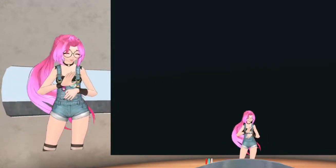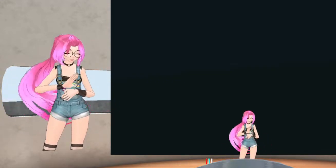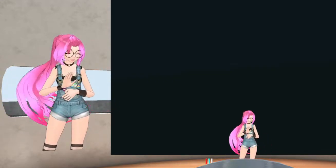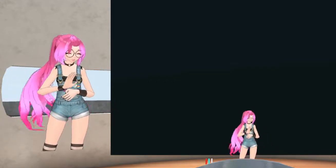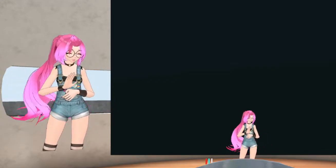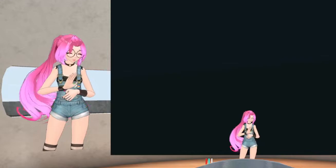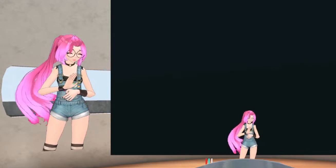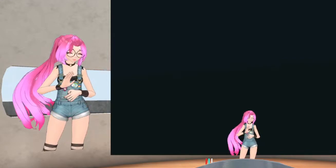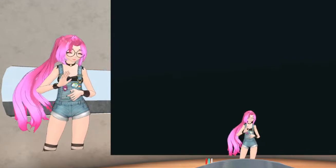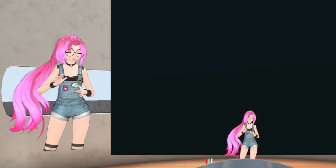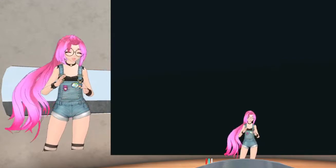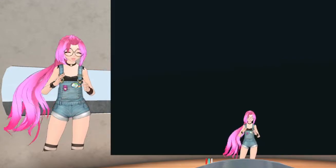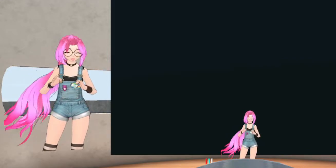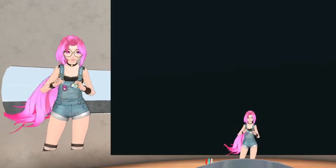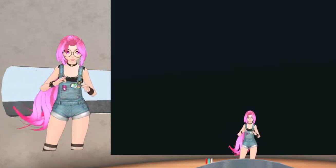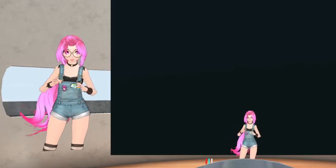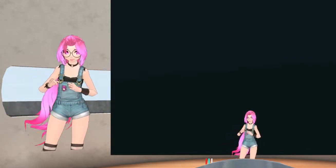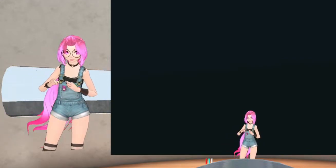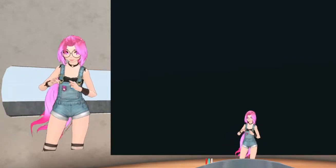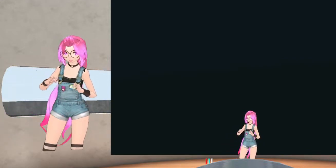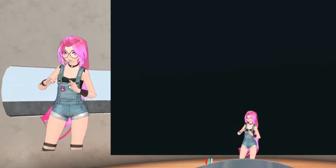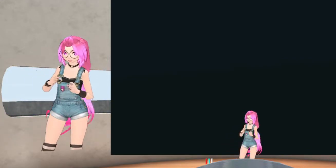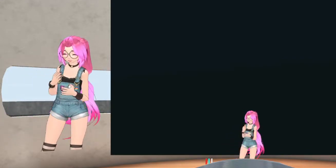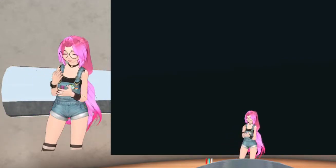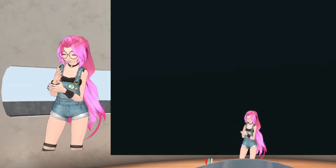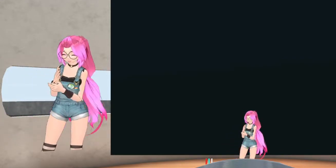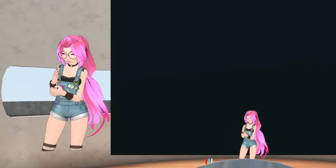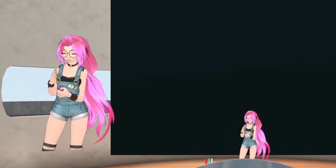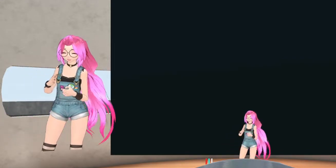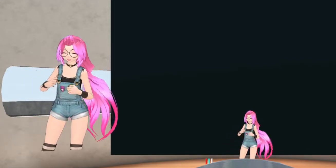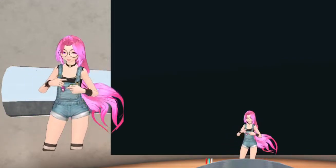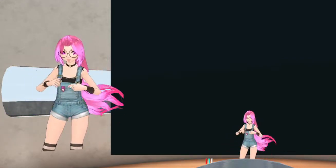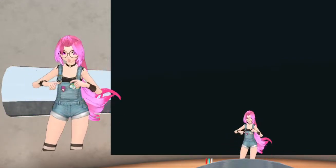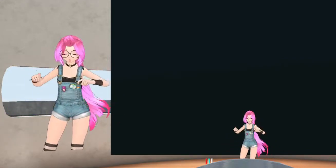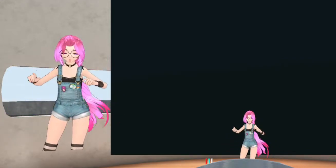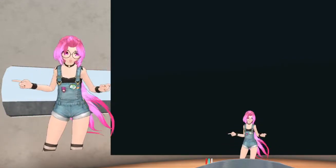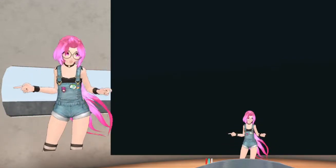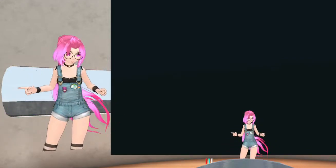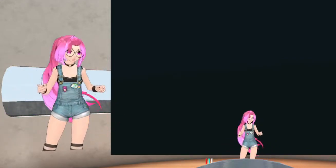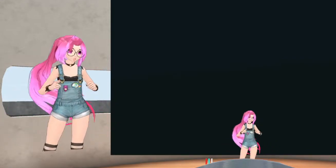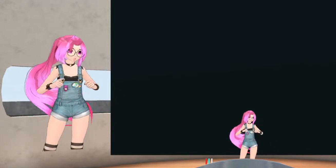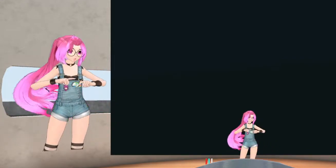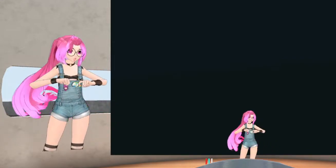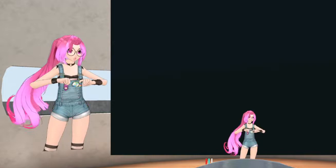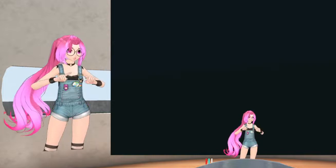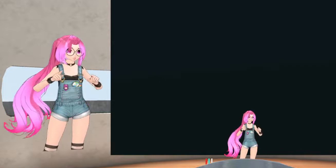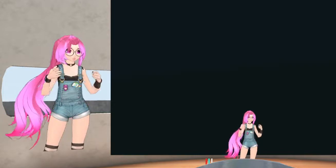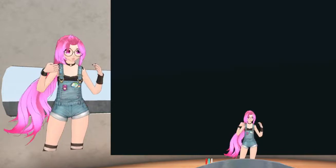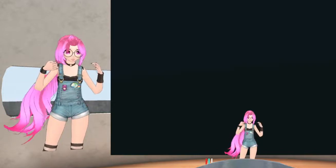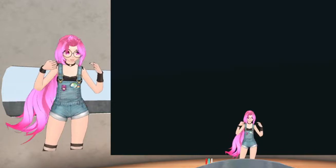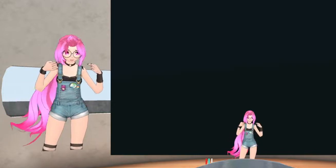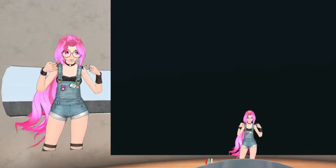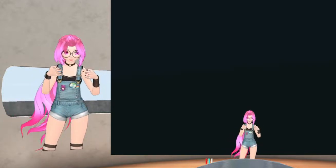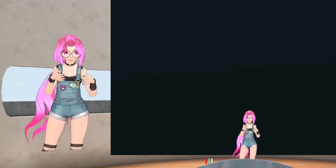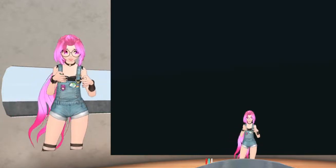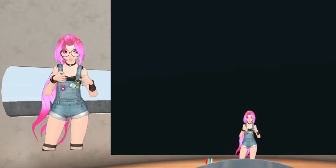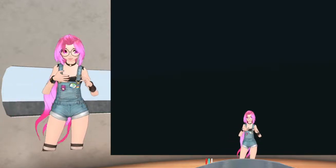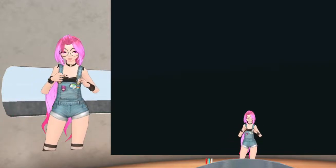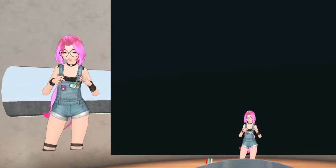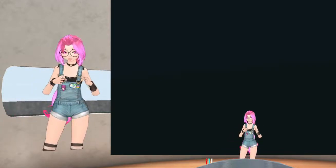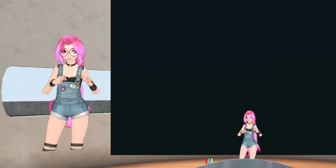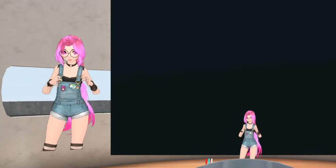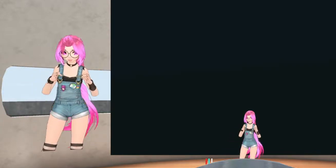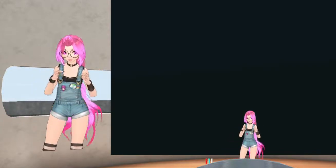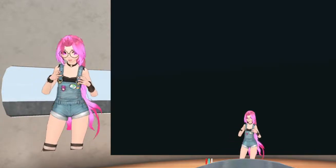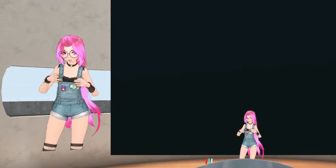a movie. You could use these descriptive skills in any way that you want to. But today we're going to be focusing